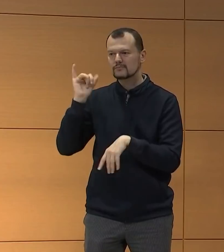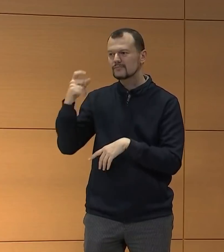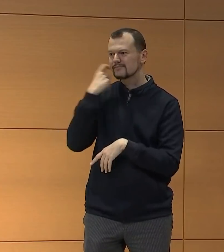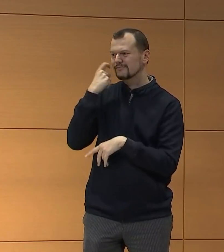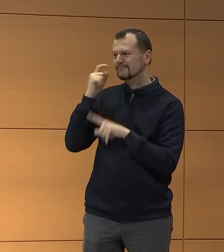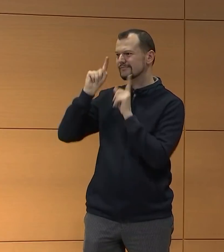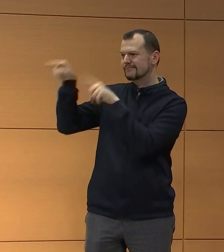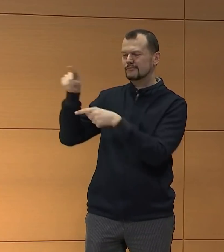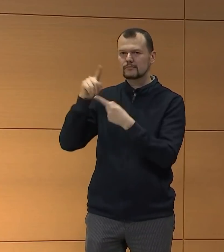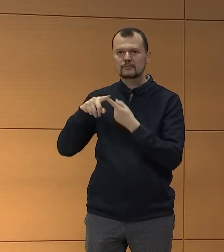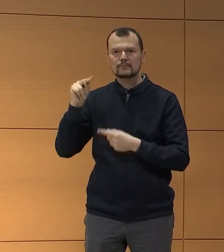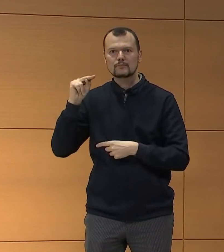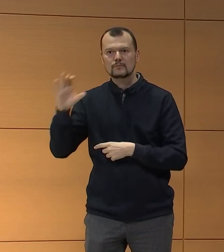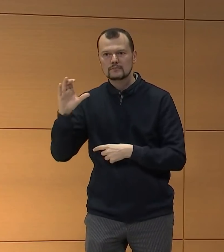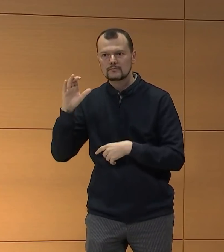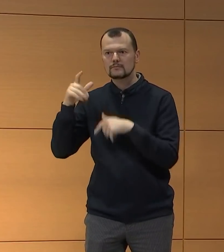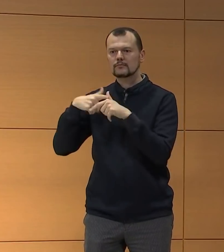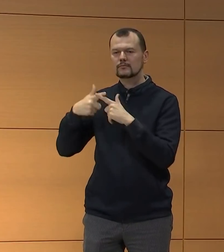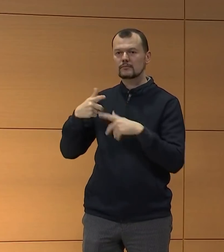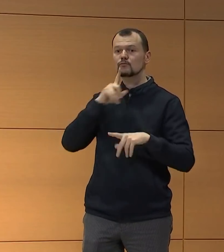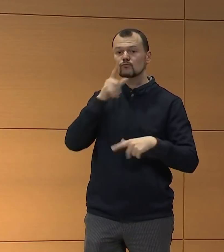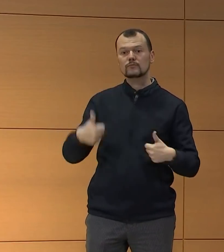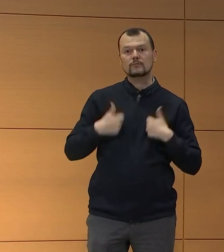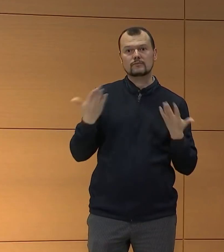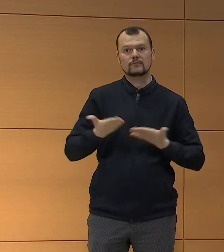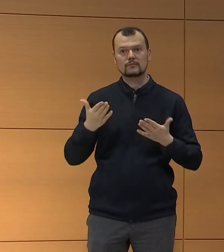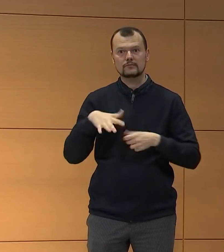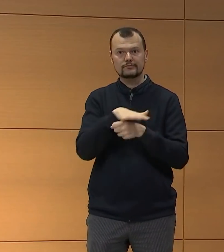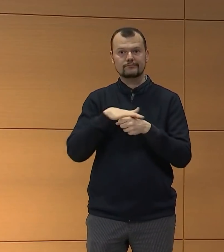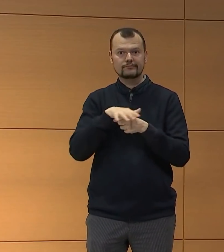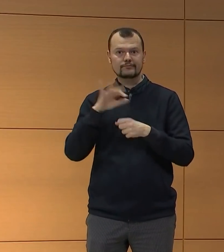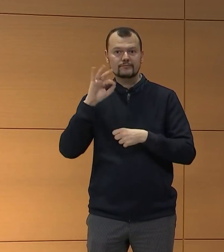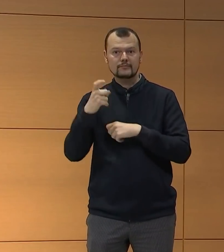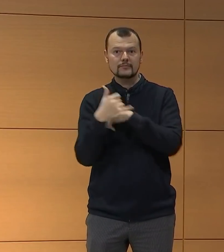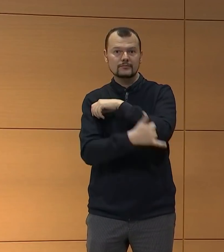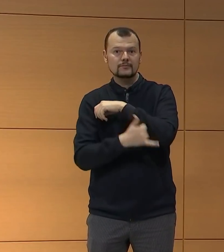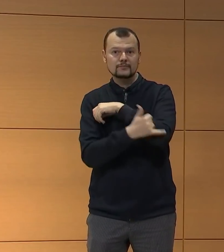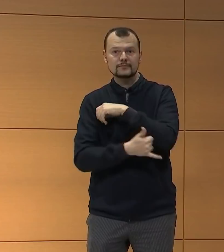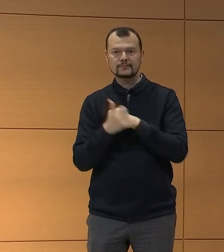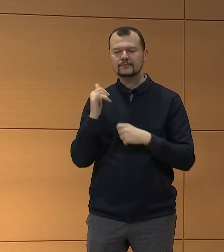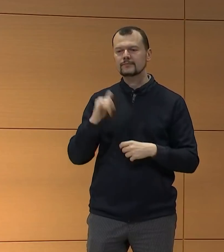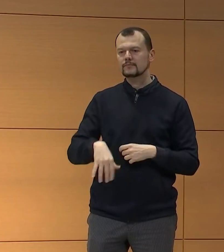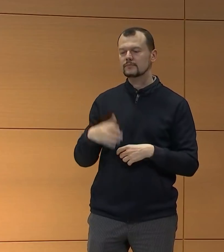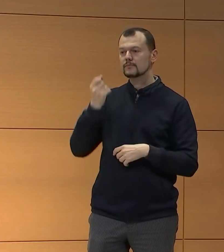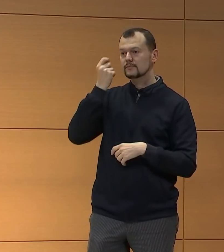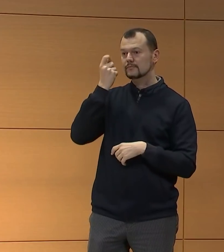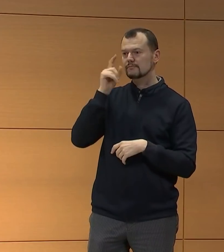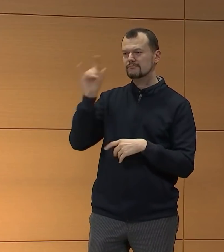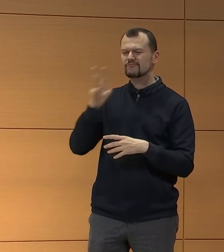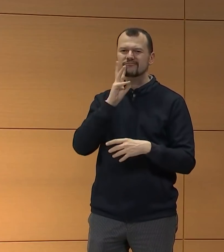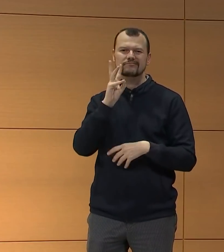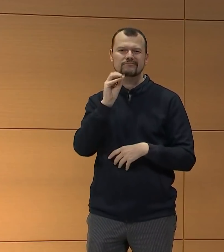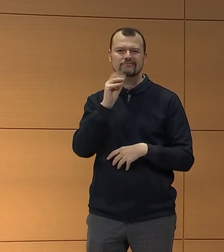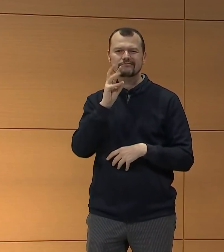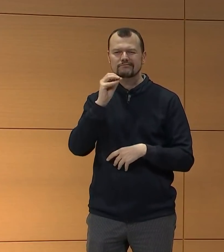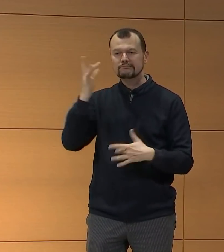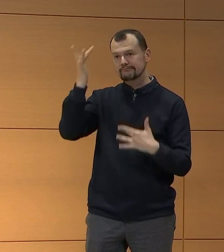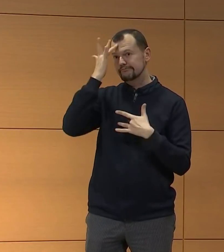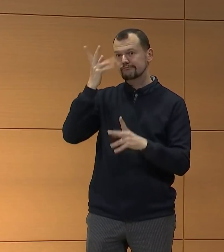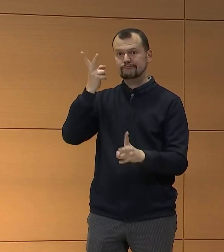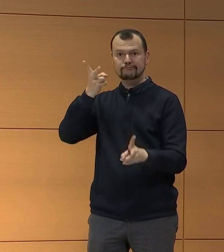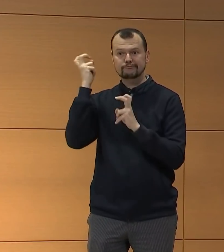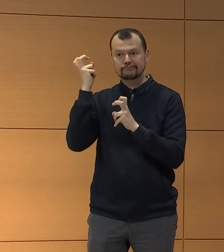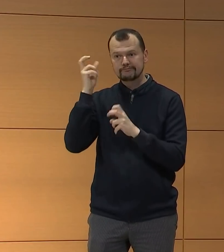resident of Fairfax County in his 60s, became ill with respiratory symptoms on March 2nd. When the